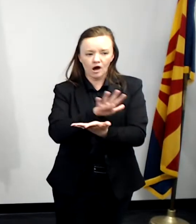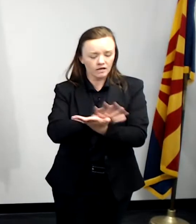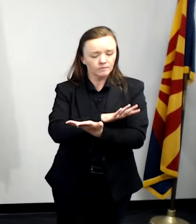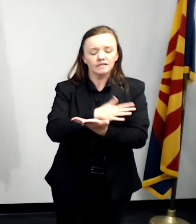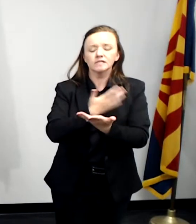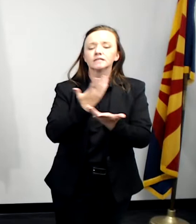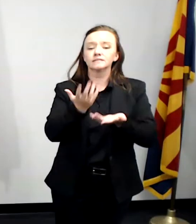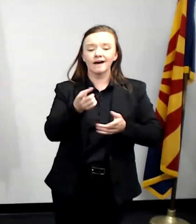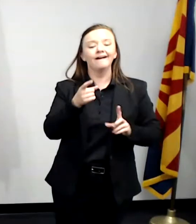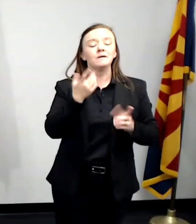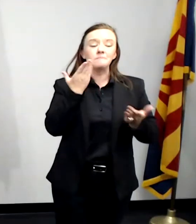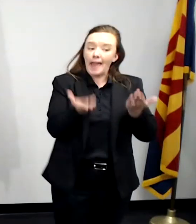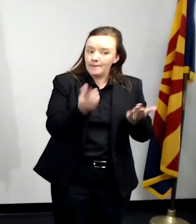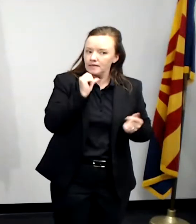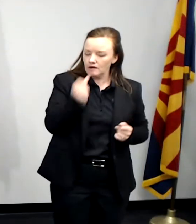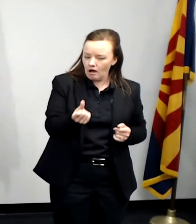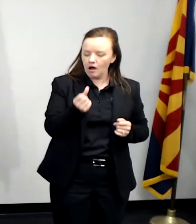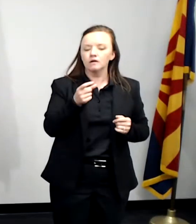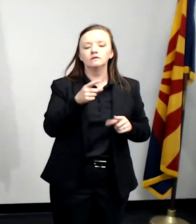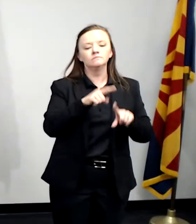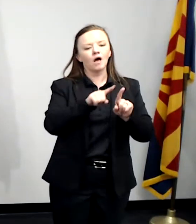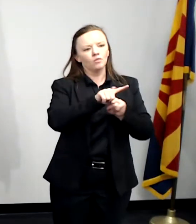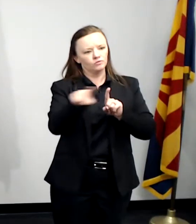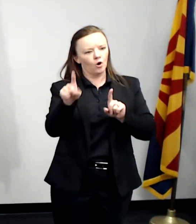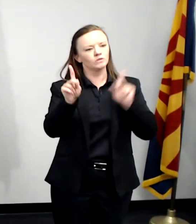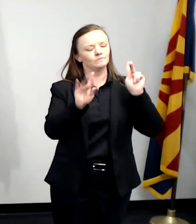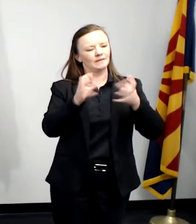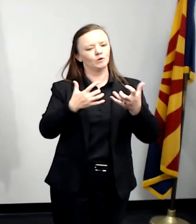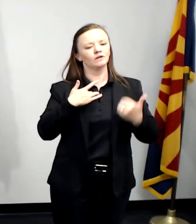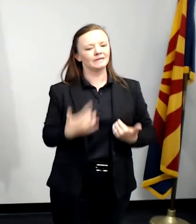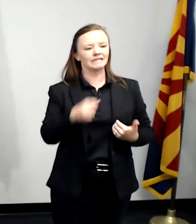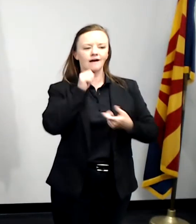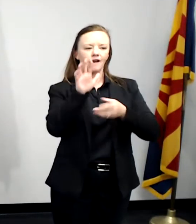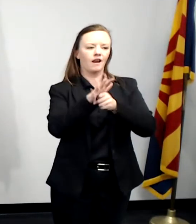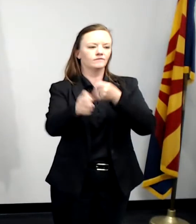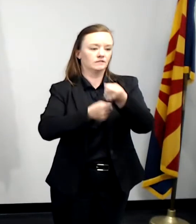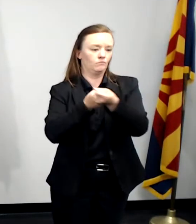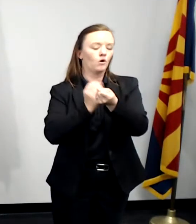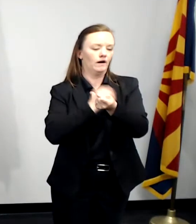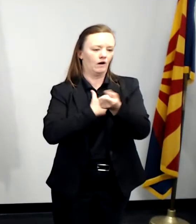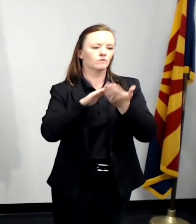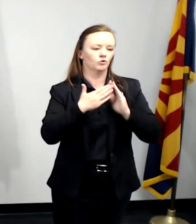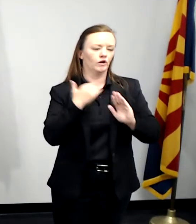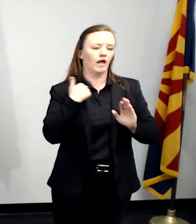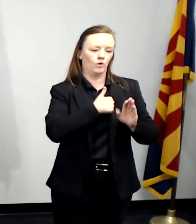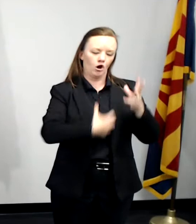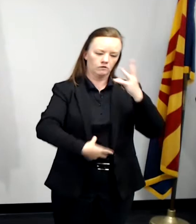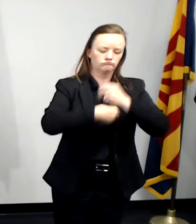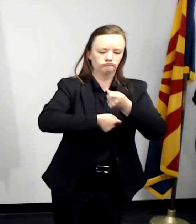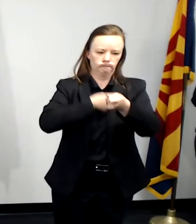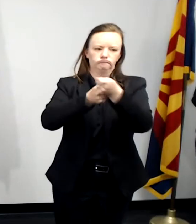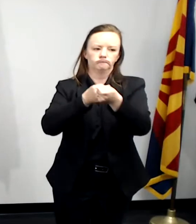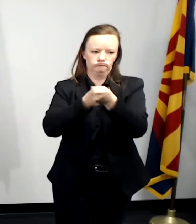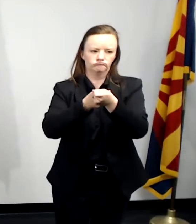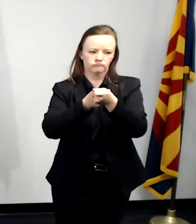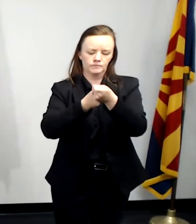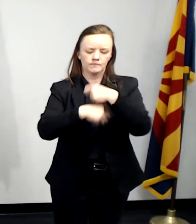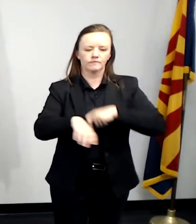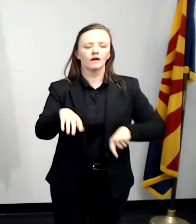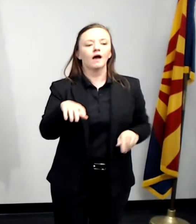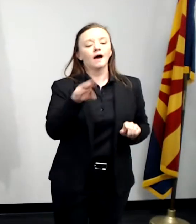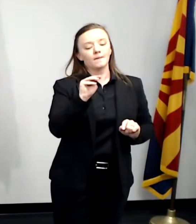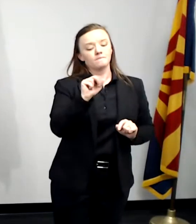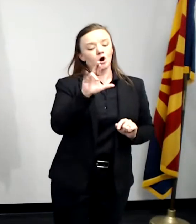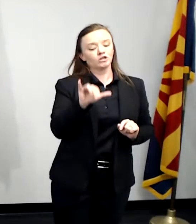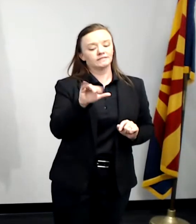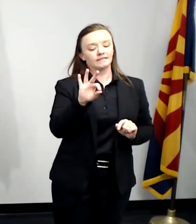are underserved traditionally in our community. So I know we have a liaison that's on a phone call every single week about that. Marcy